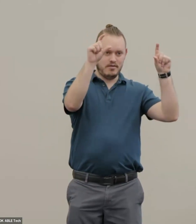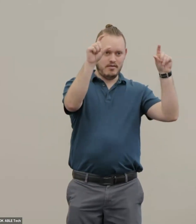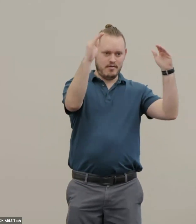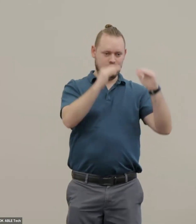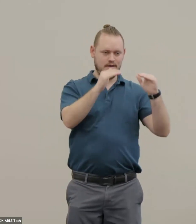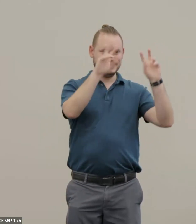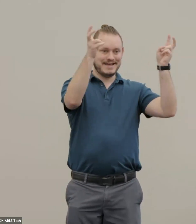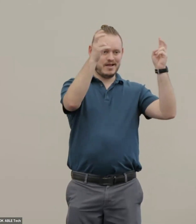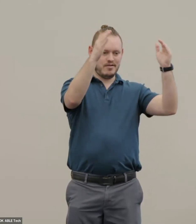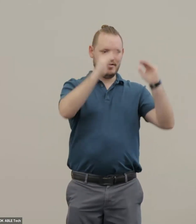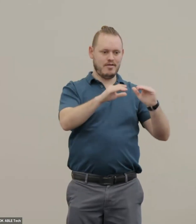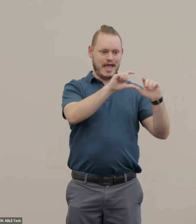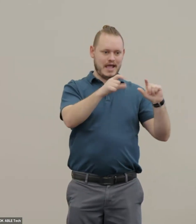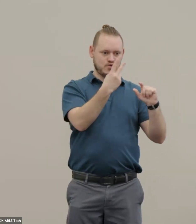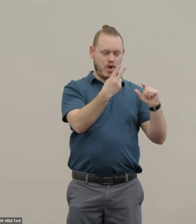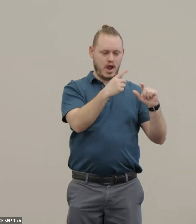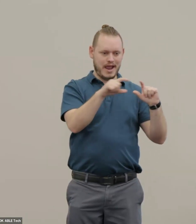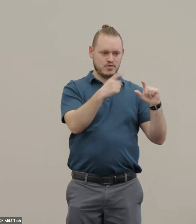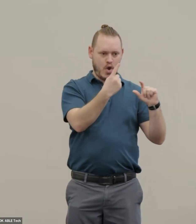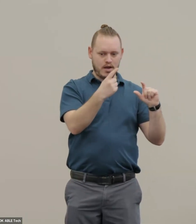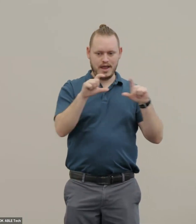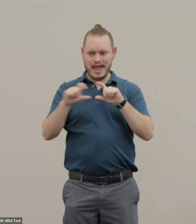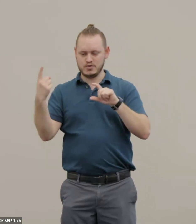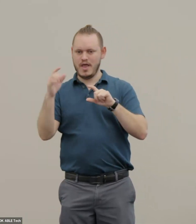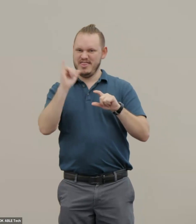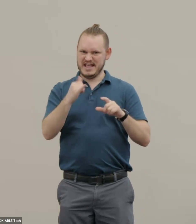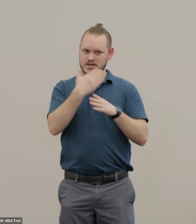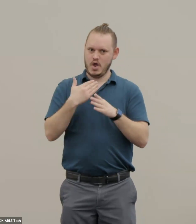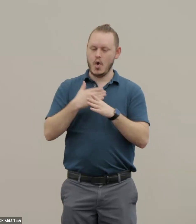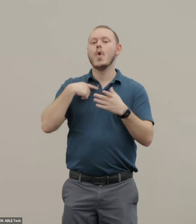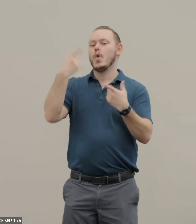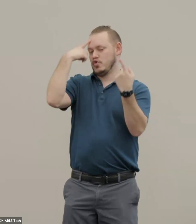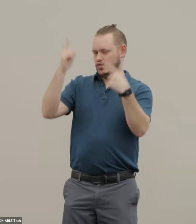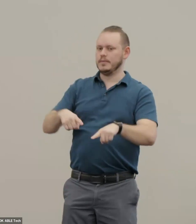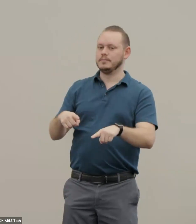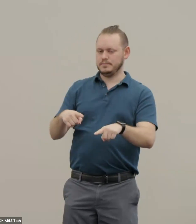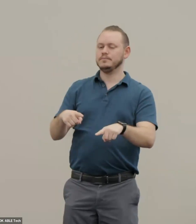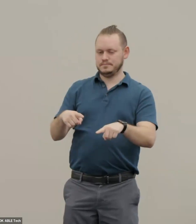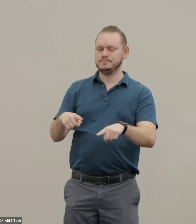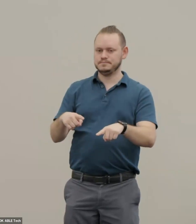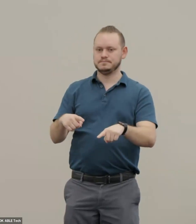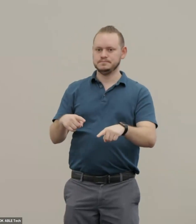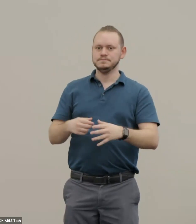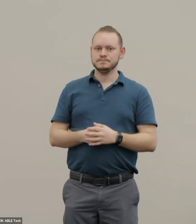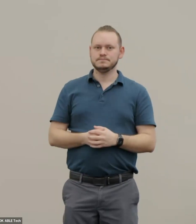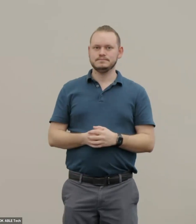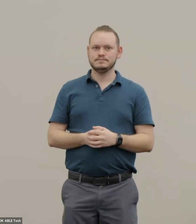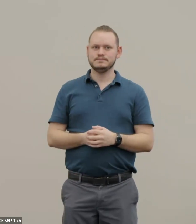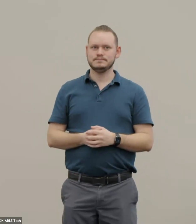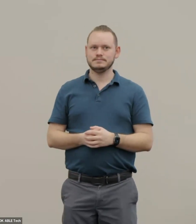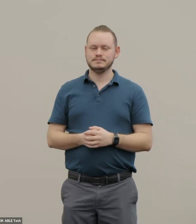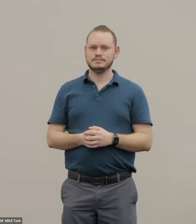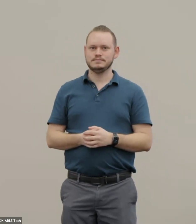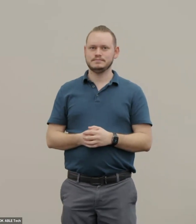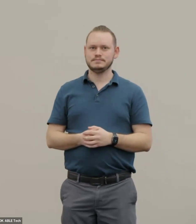have H1, and that's where it becomes obnoxious. Totally agree with you, Lucy. Like I would say having